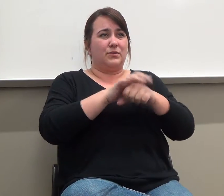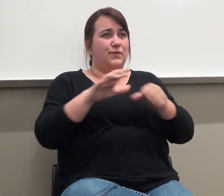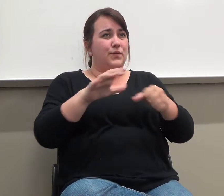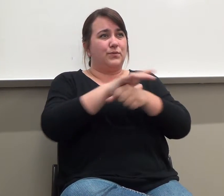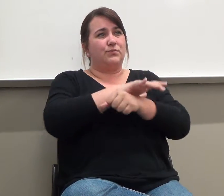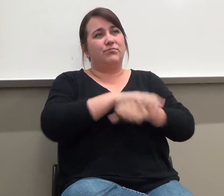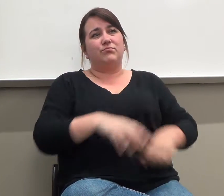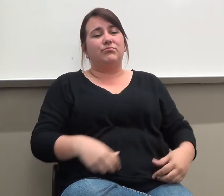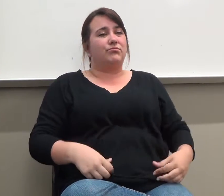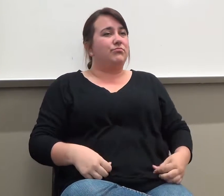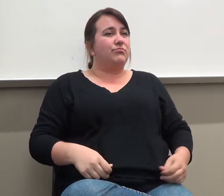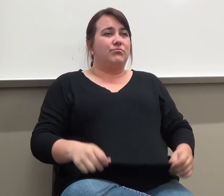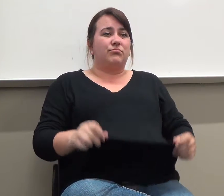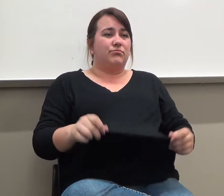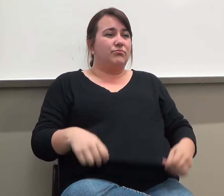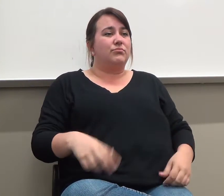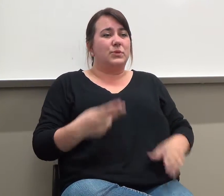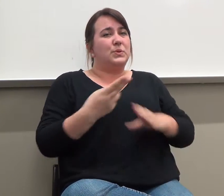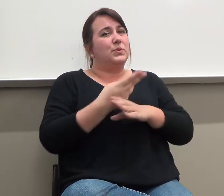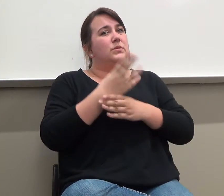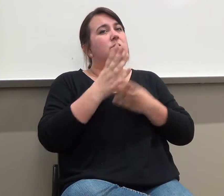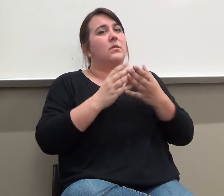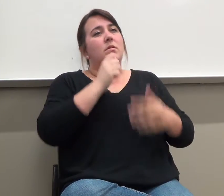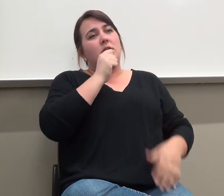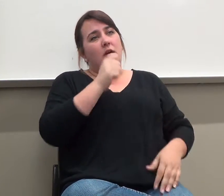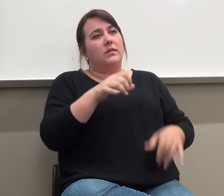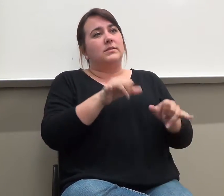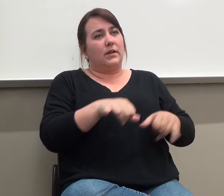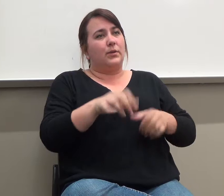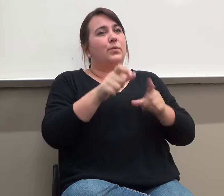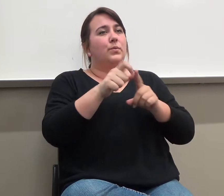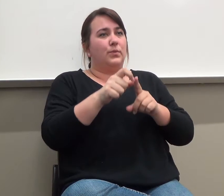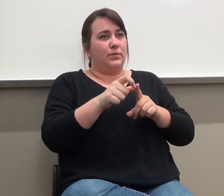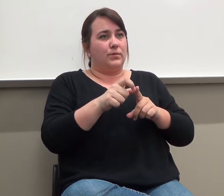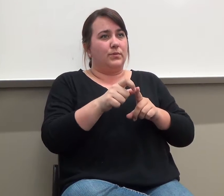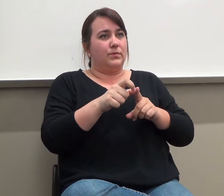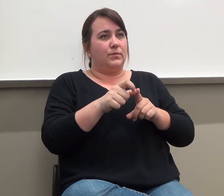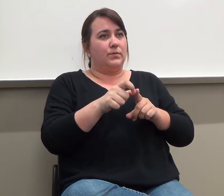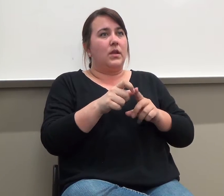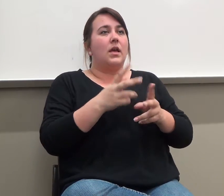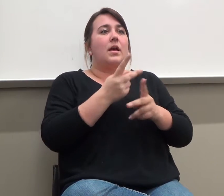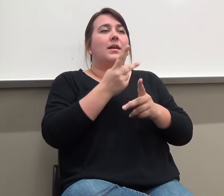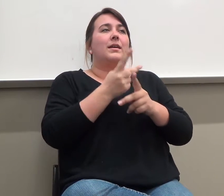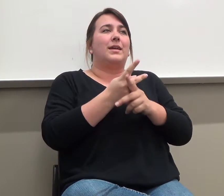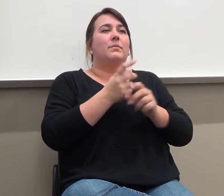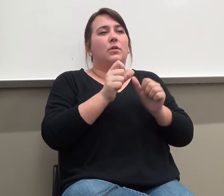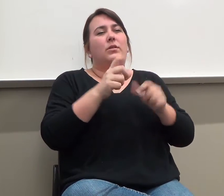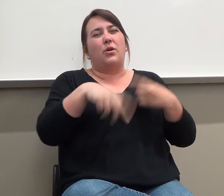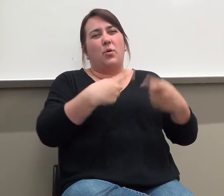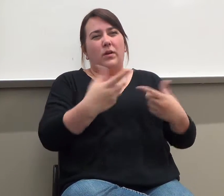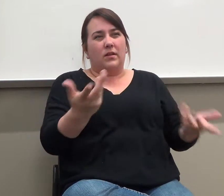No, she does use some non-standard words, but for her purpose, Andrew,